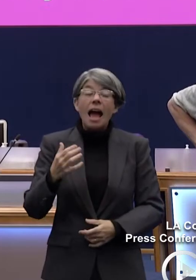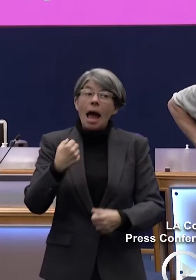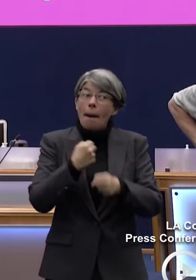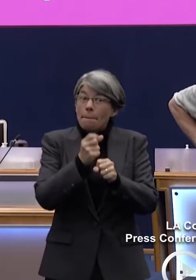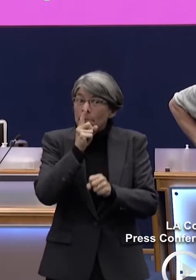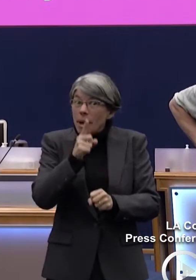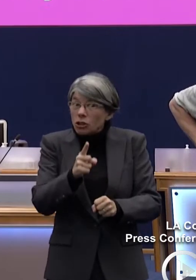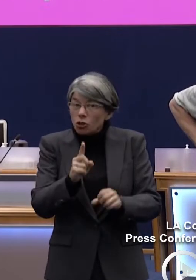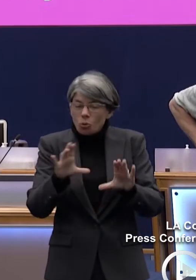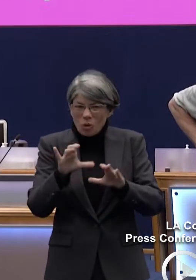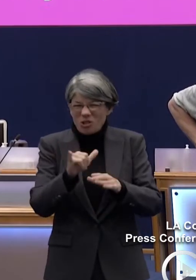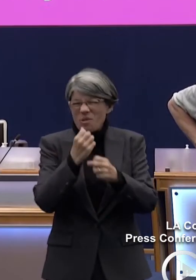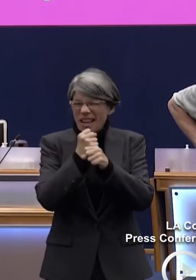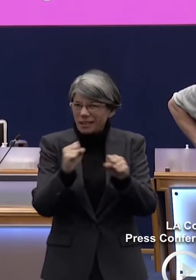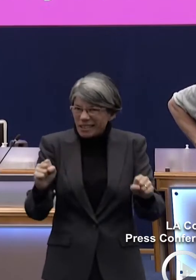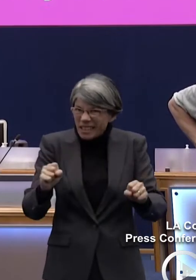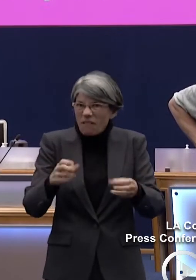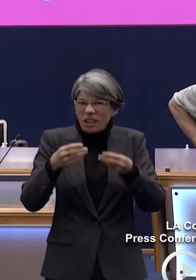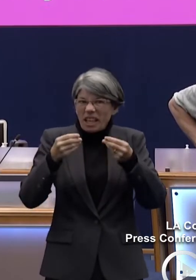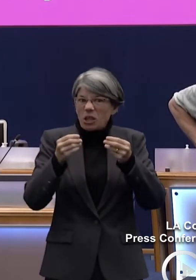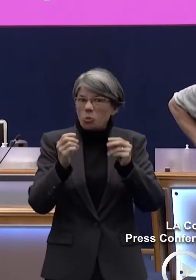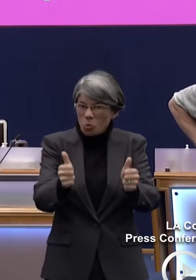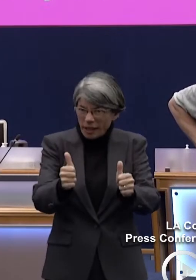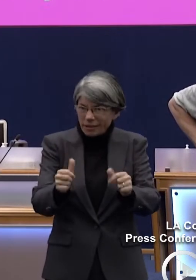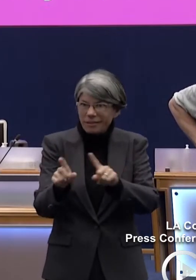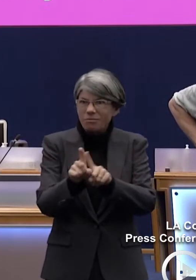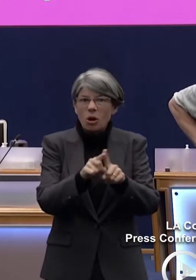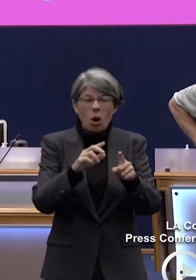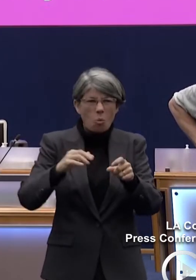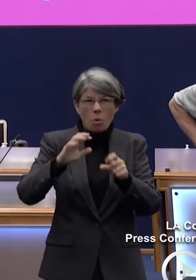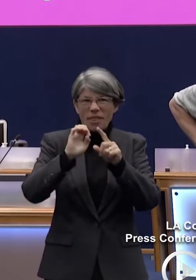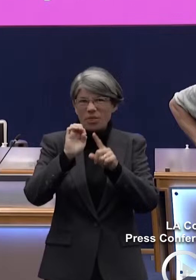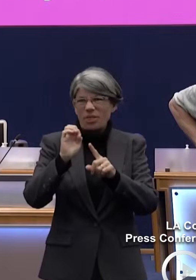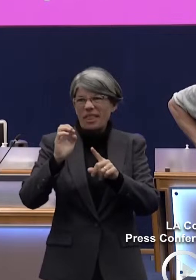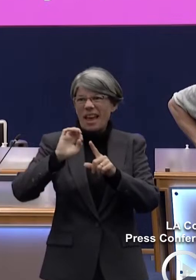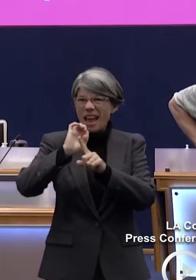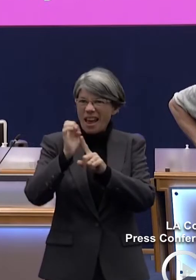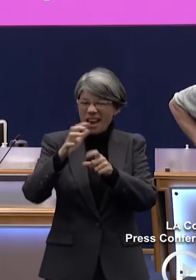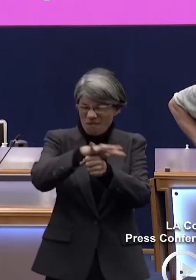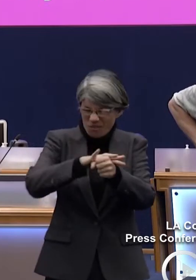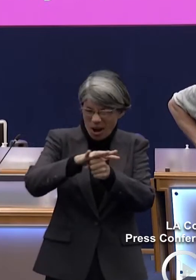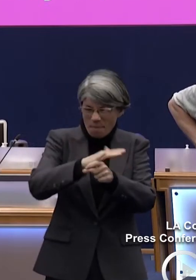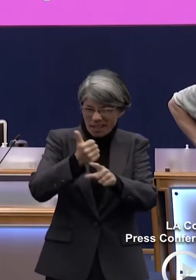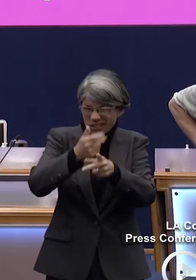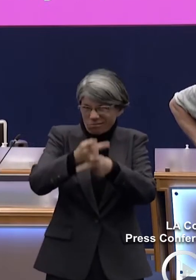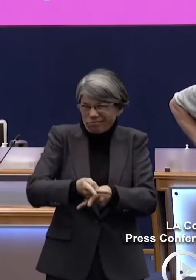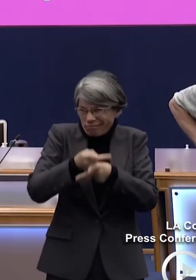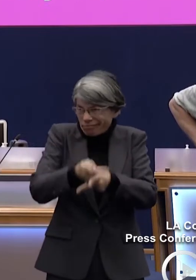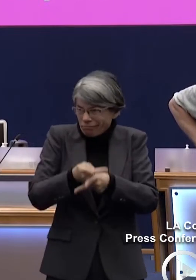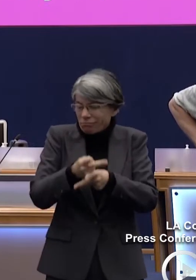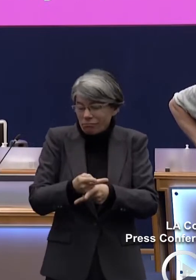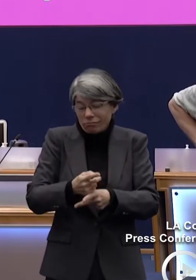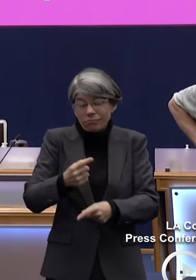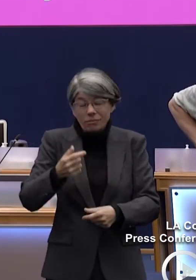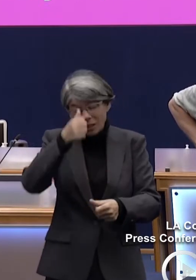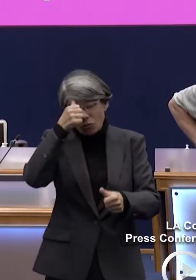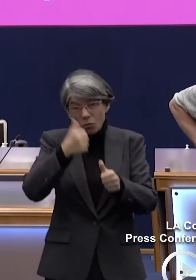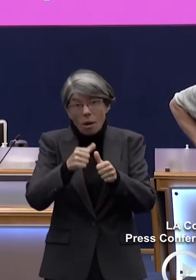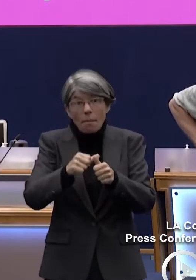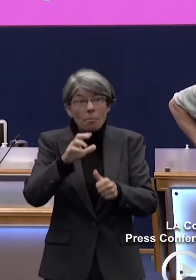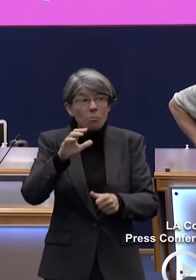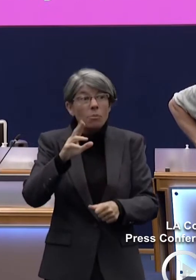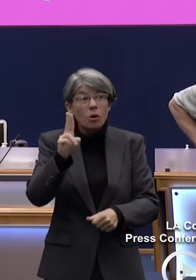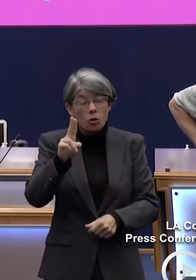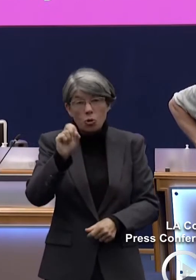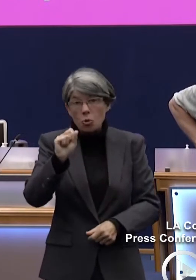ensuring we do so safely, efficiently, and with environmental stewardship in mind. USACE, the Army